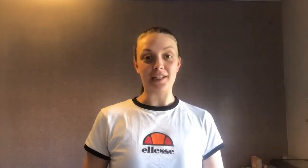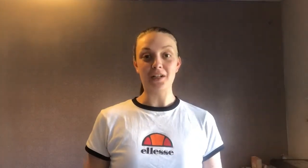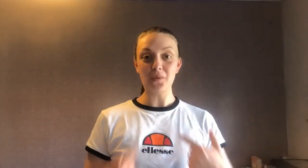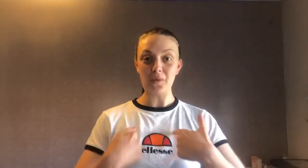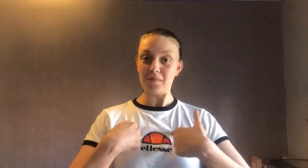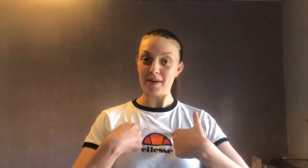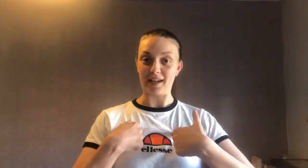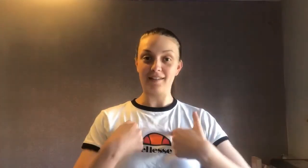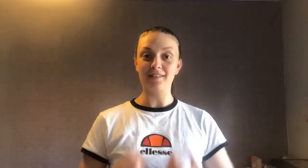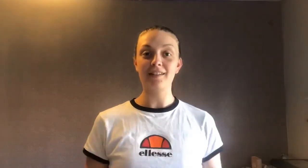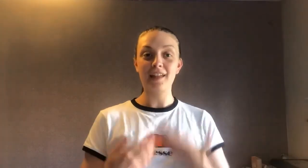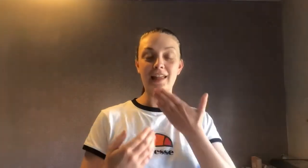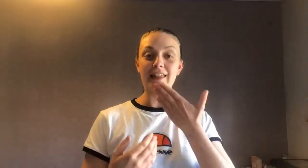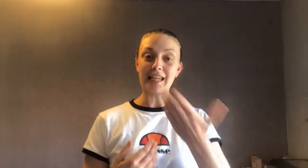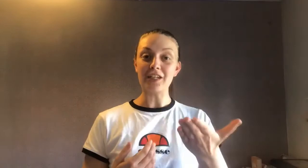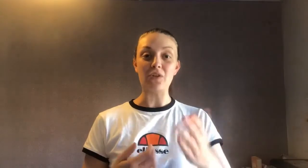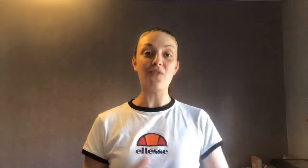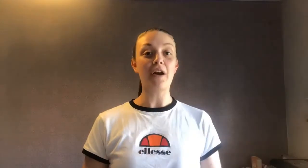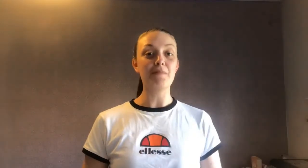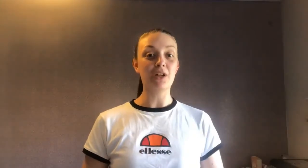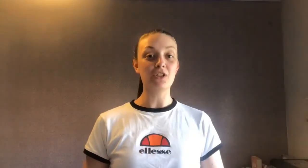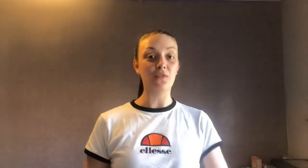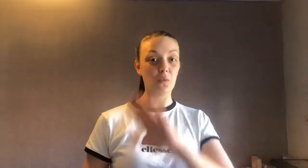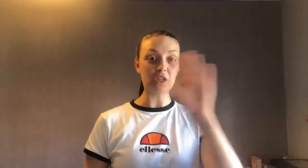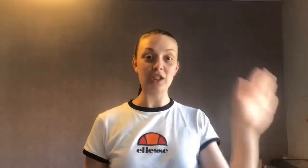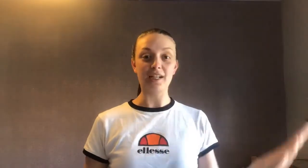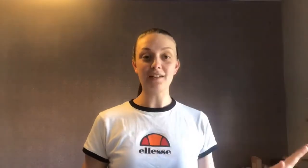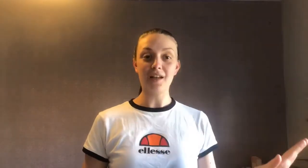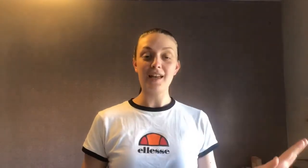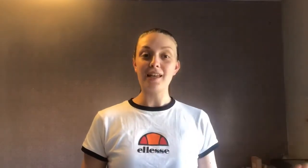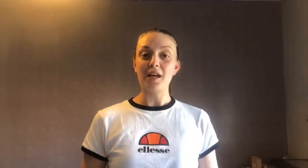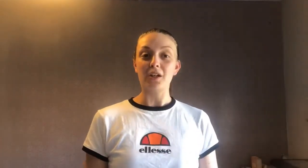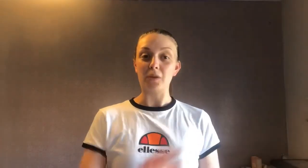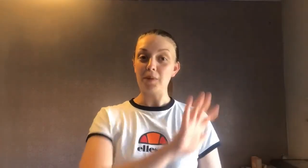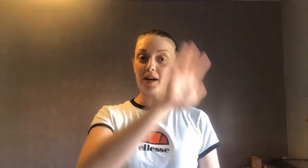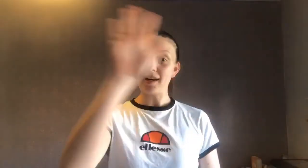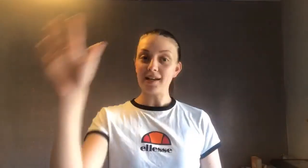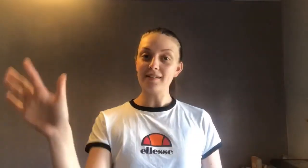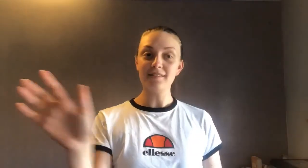in with me. Thank you very much for watching. Goodbye.